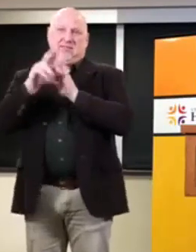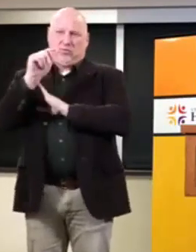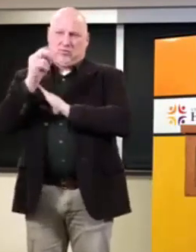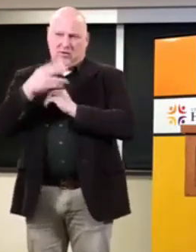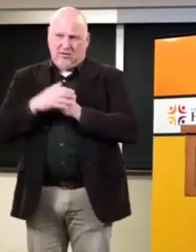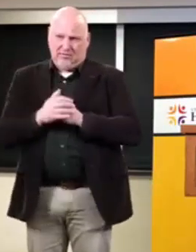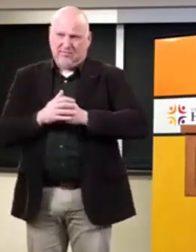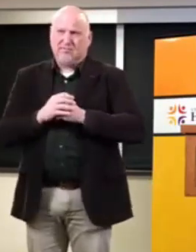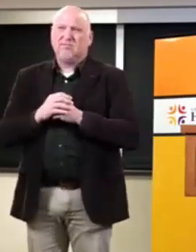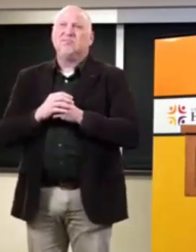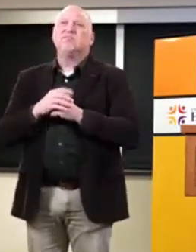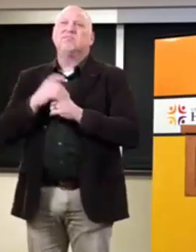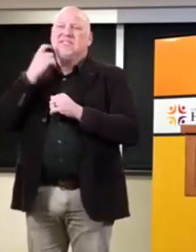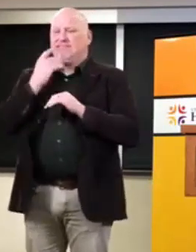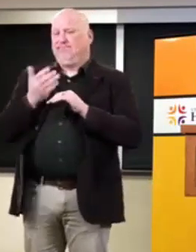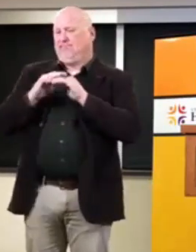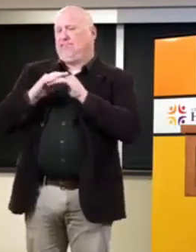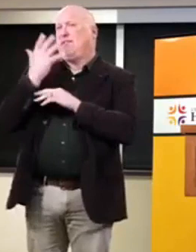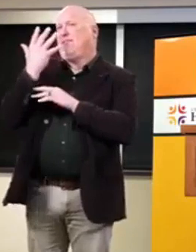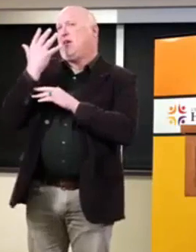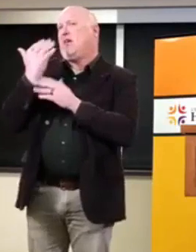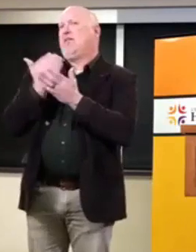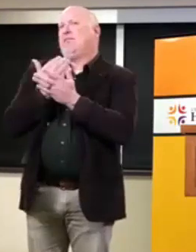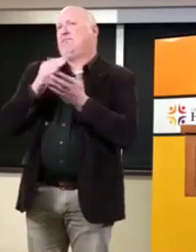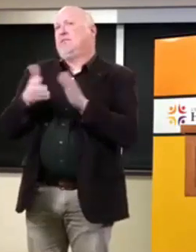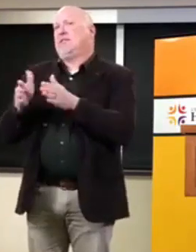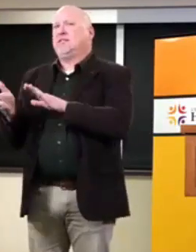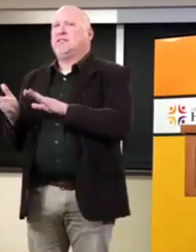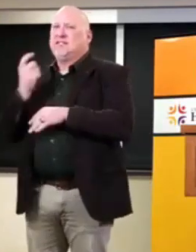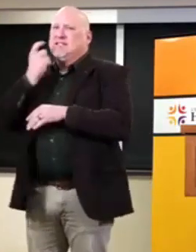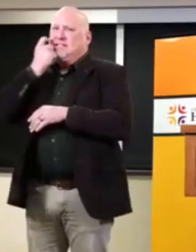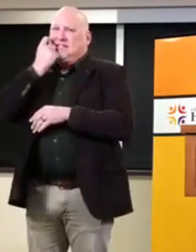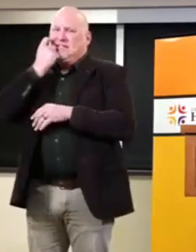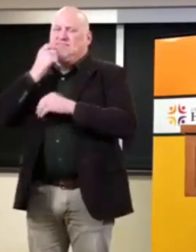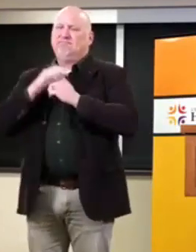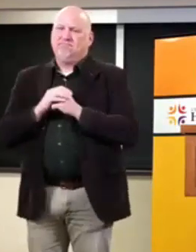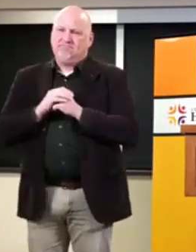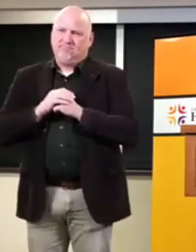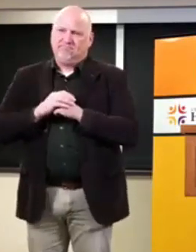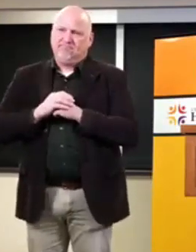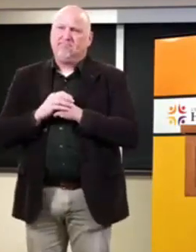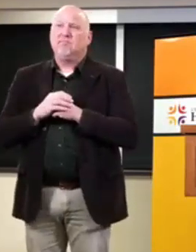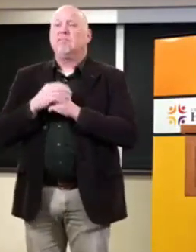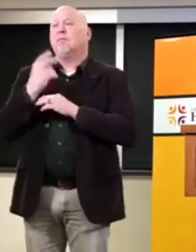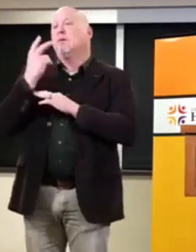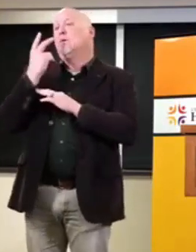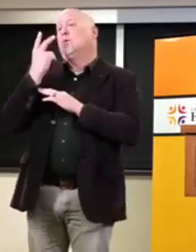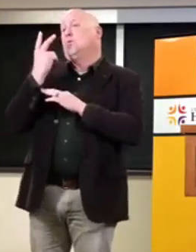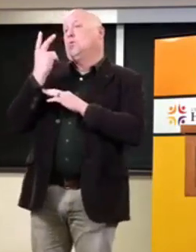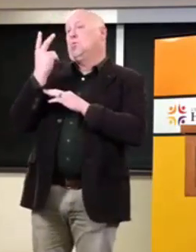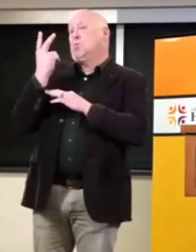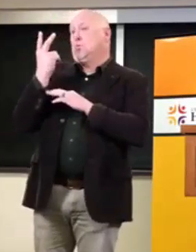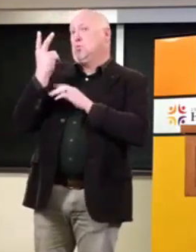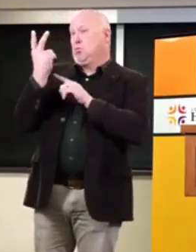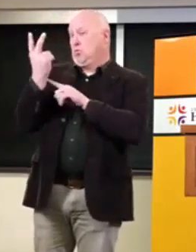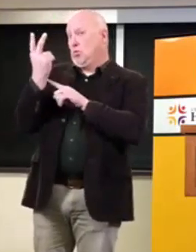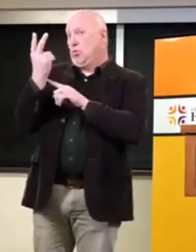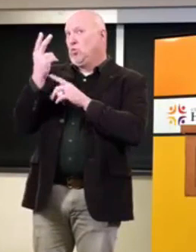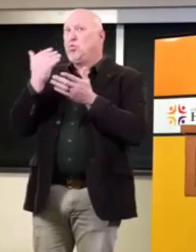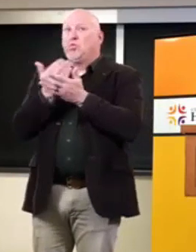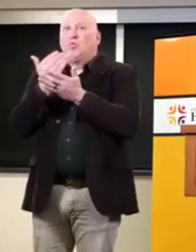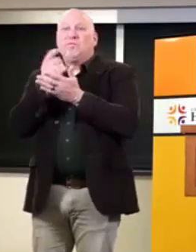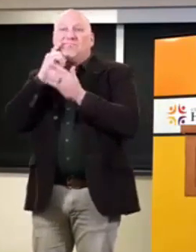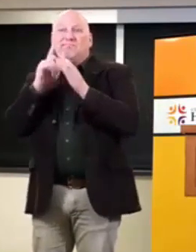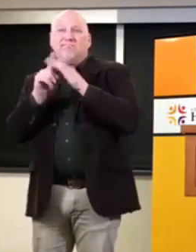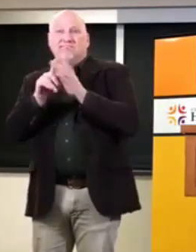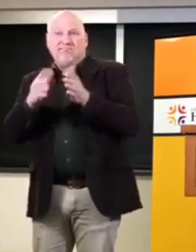60. 2 are from a long-term care facility outbreak that we're investigating with Salt Lake City. Part of this outbreak, we